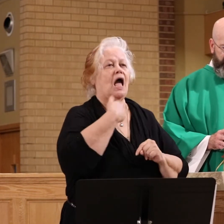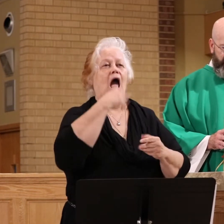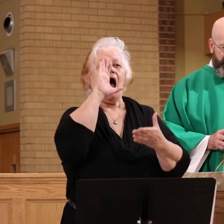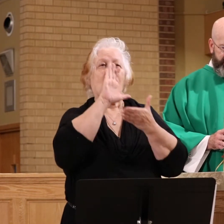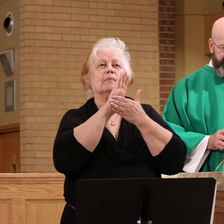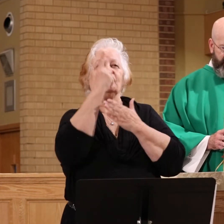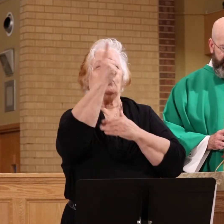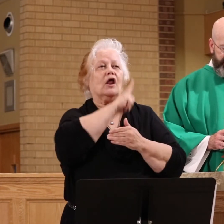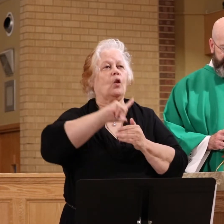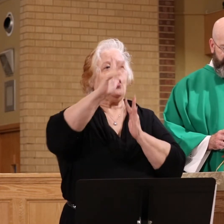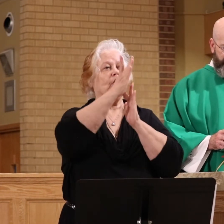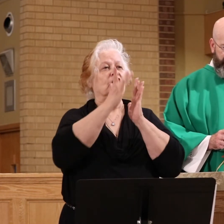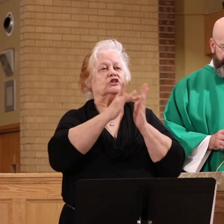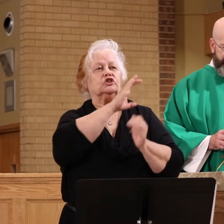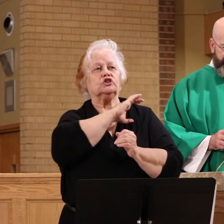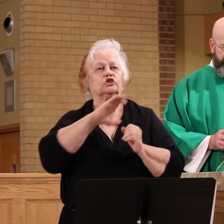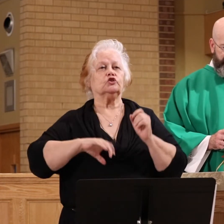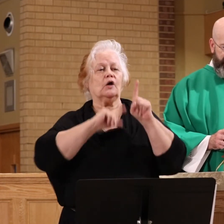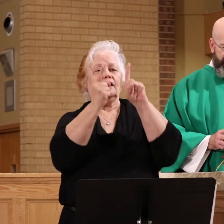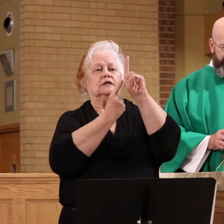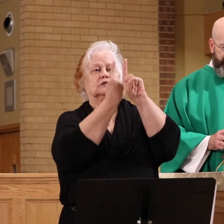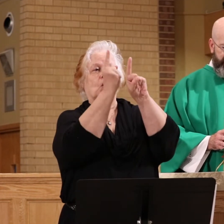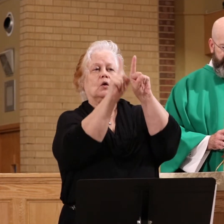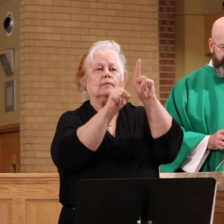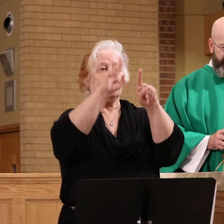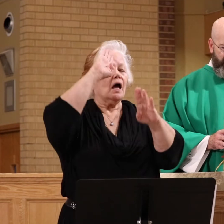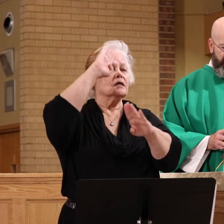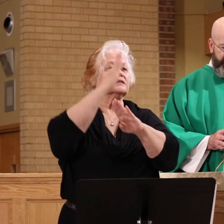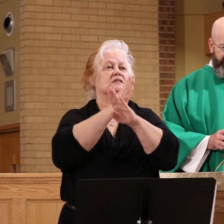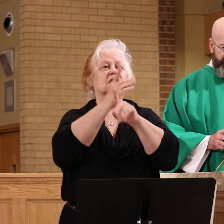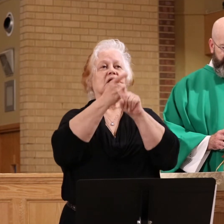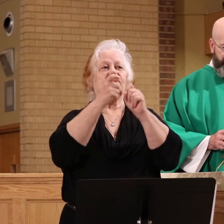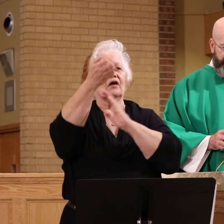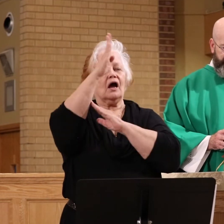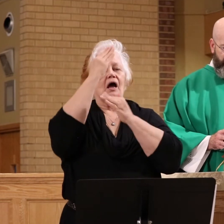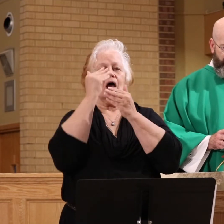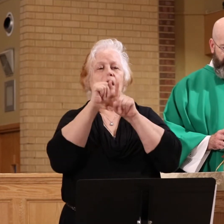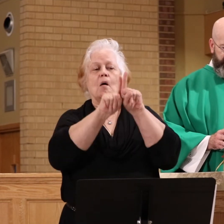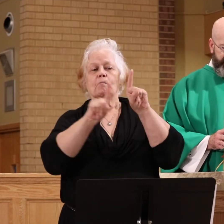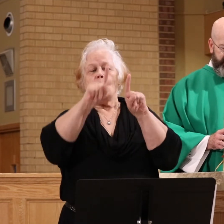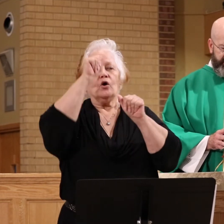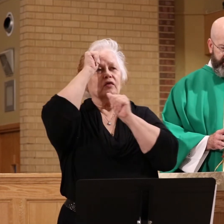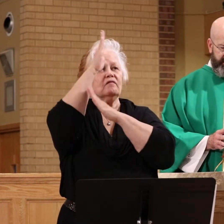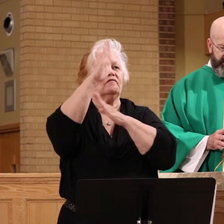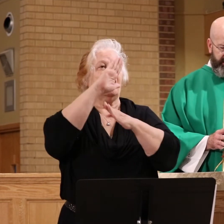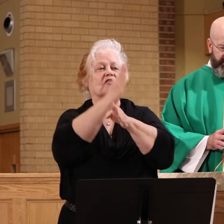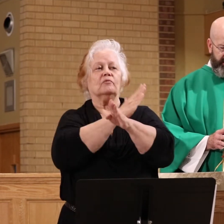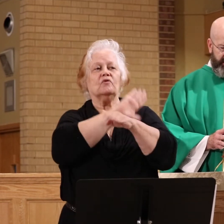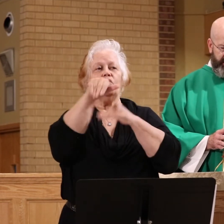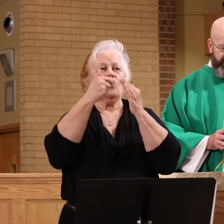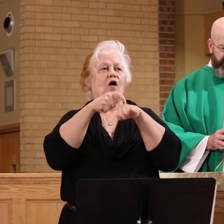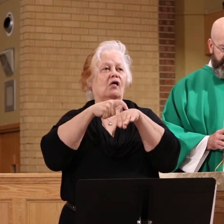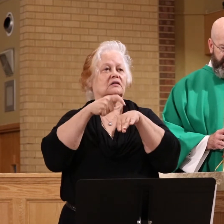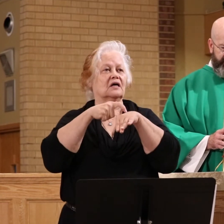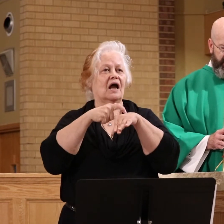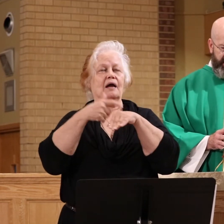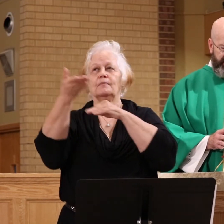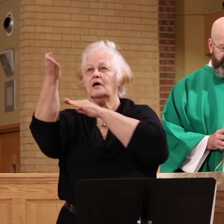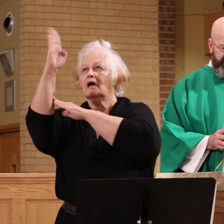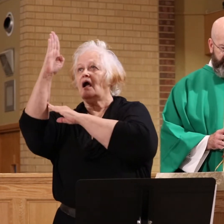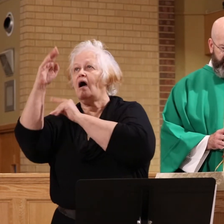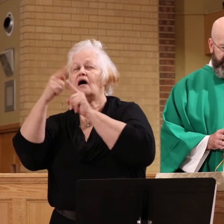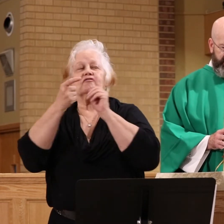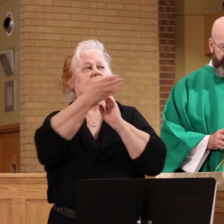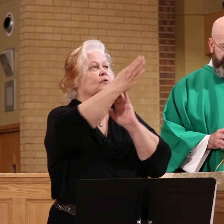believe in one Lord Jesus Christ, the only begotten Son of God, born of the Father before all ages. God from